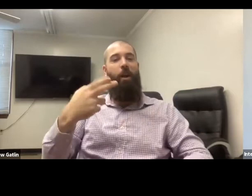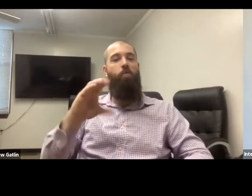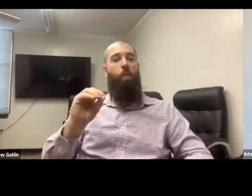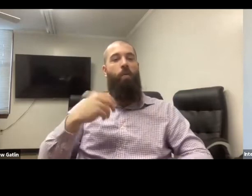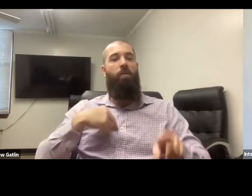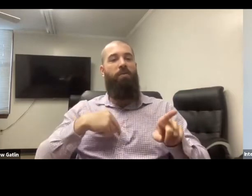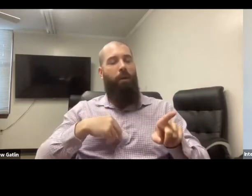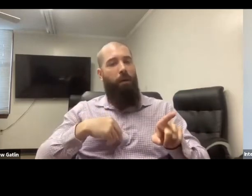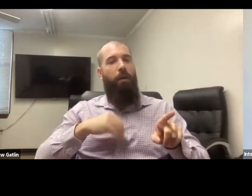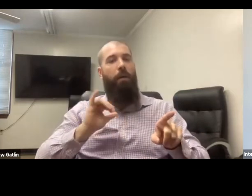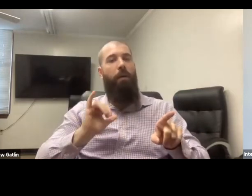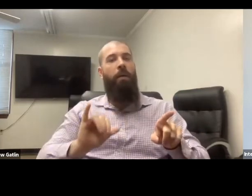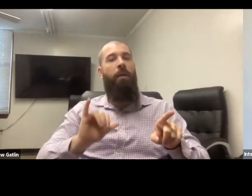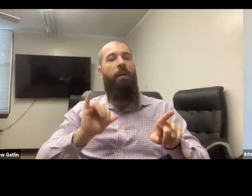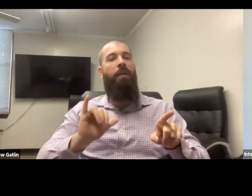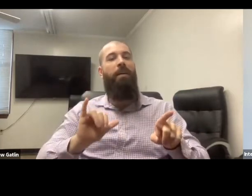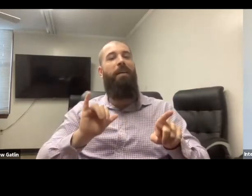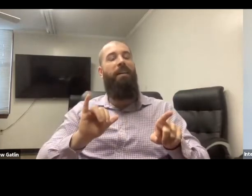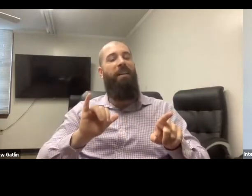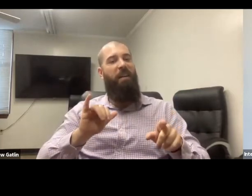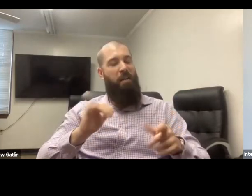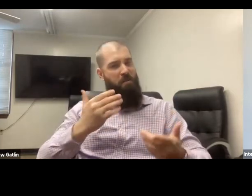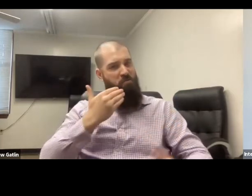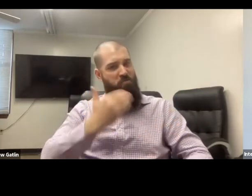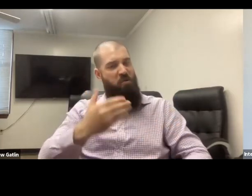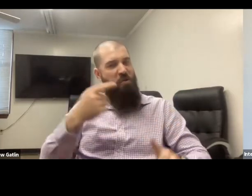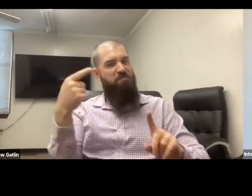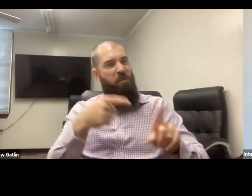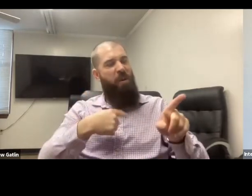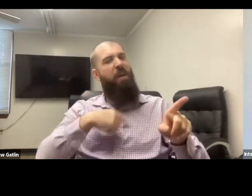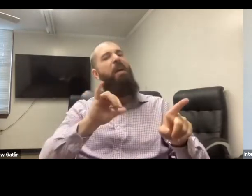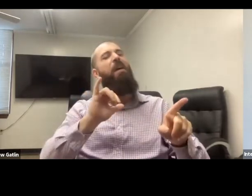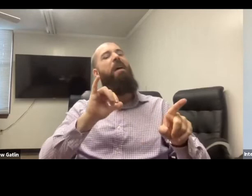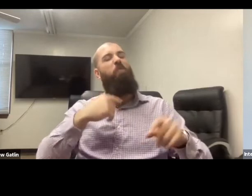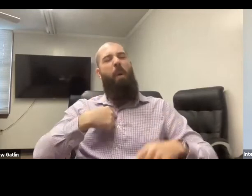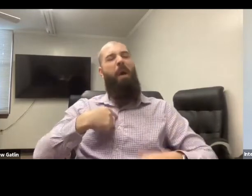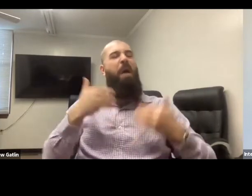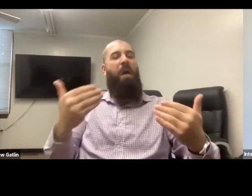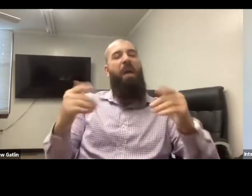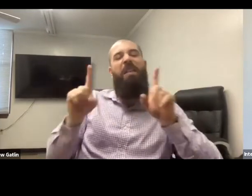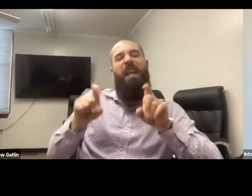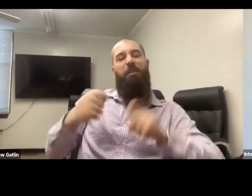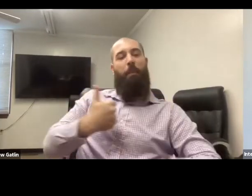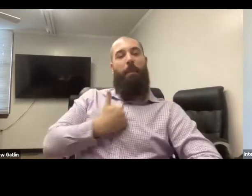sound. It prevents that echo. So that was interesting. That was a good point.